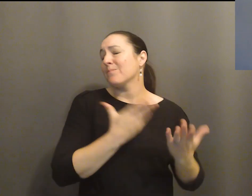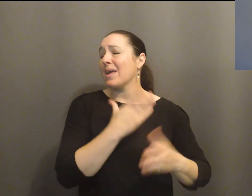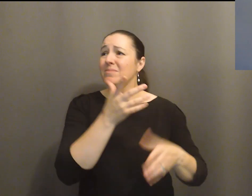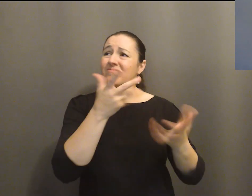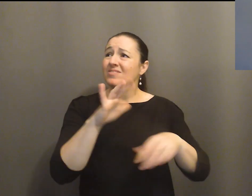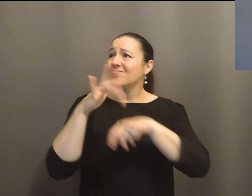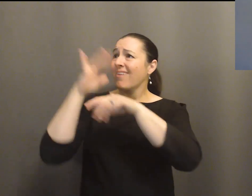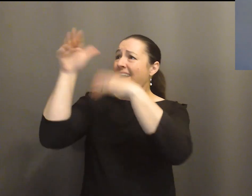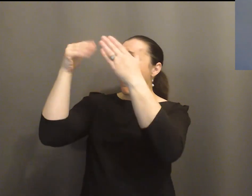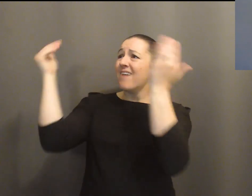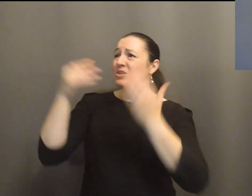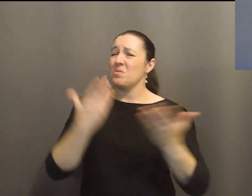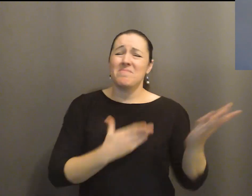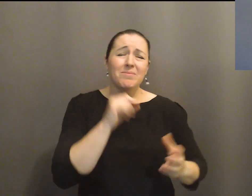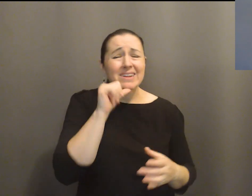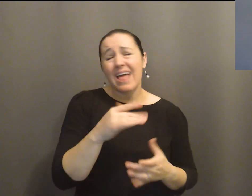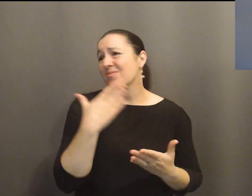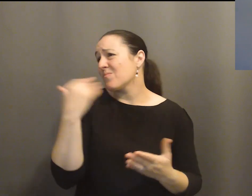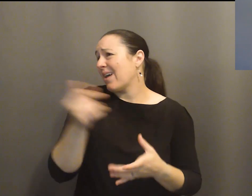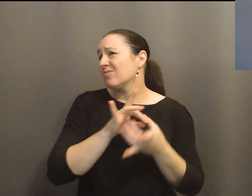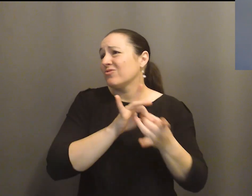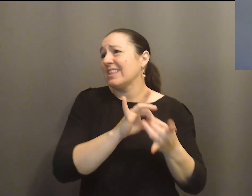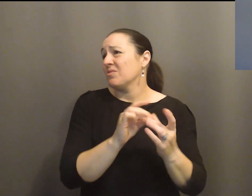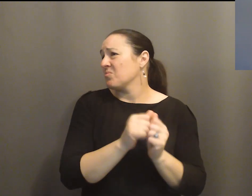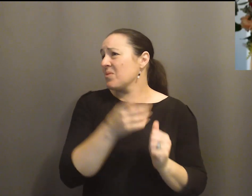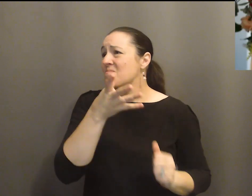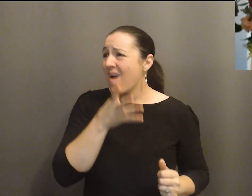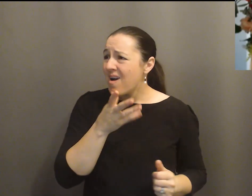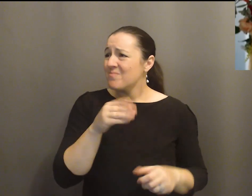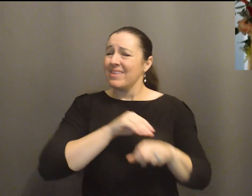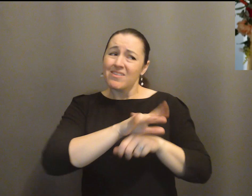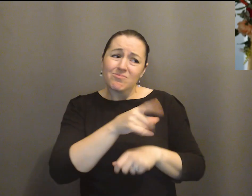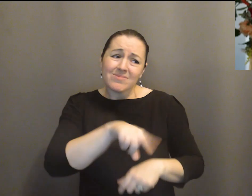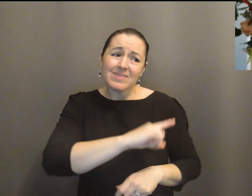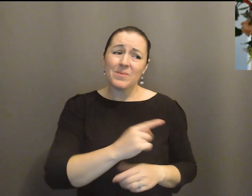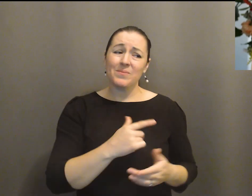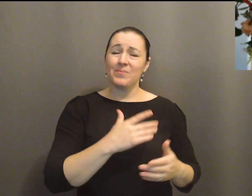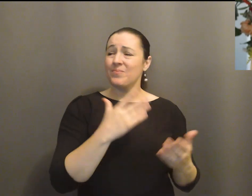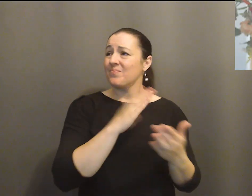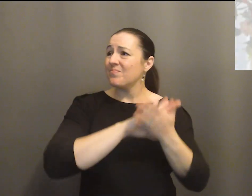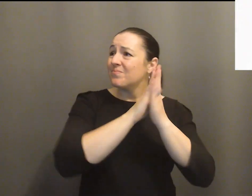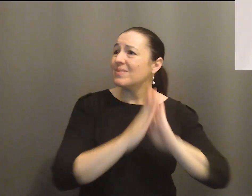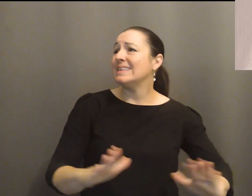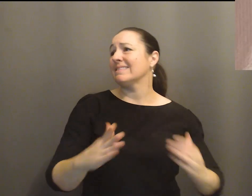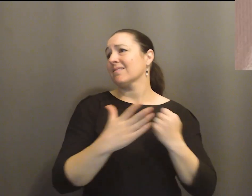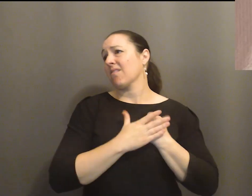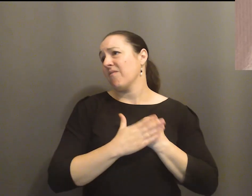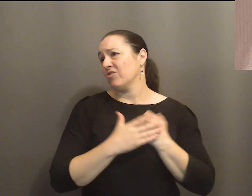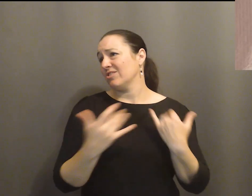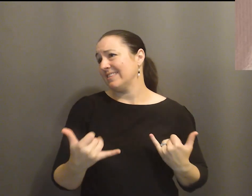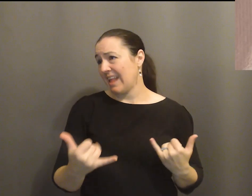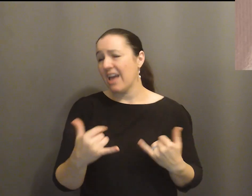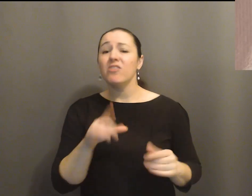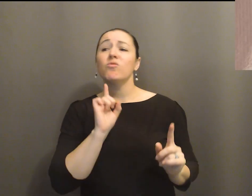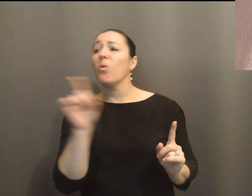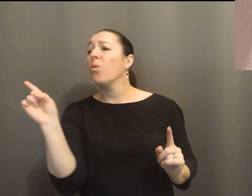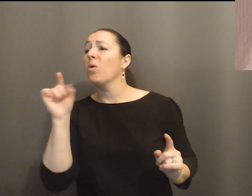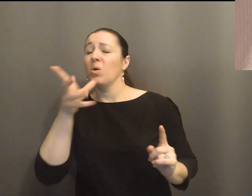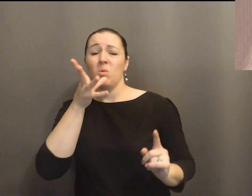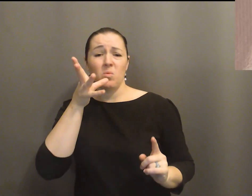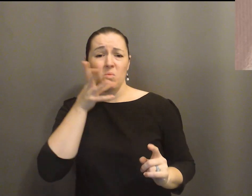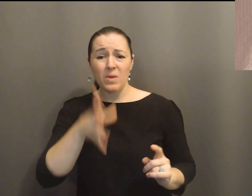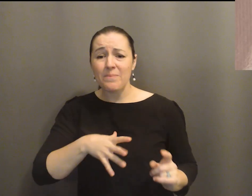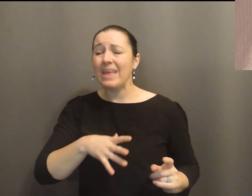moms in heaven Or maybe just don't have The best relationships With their moms Lord would you bring them Peace and comfort today And for all of those women